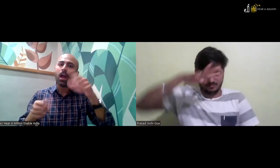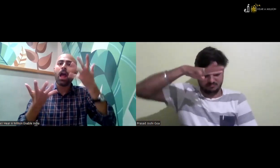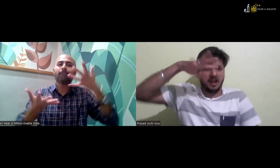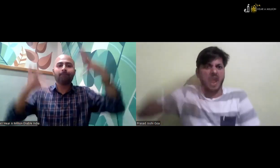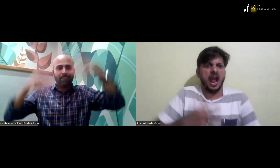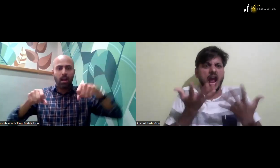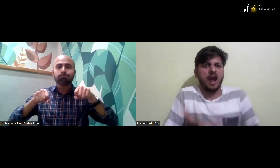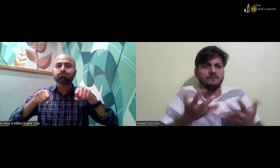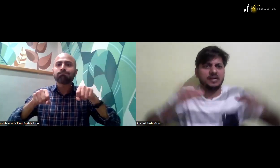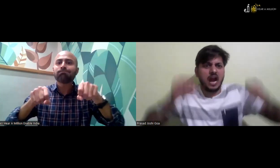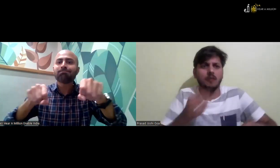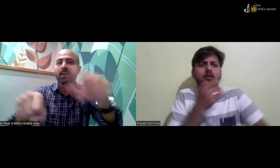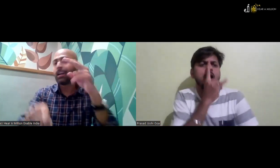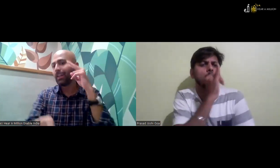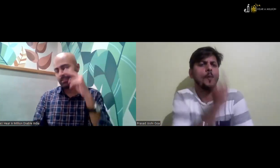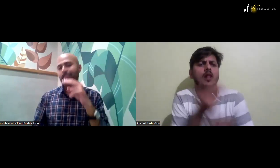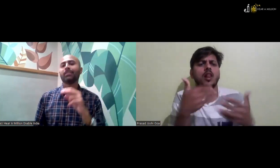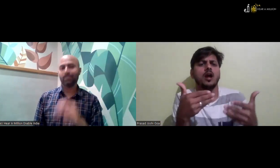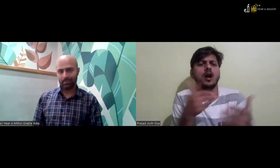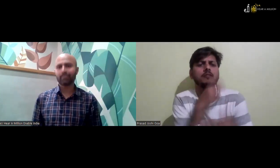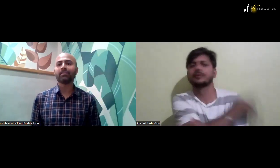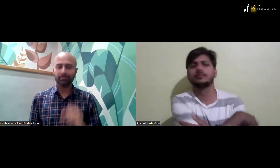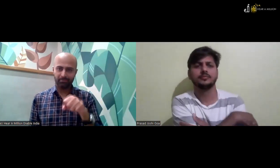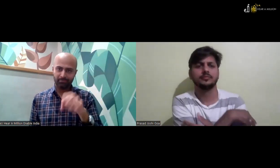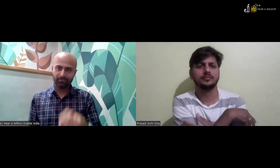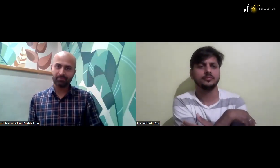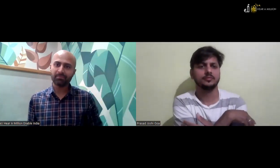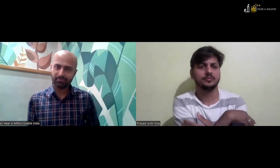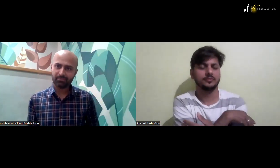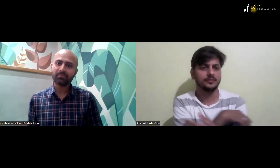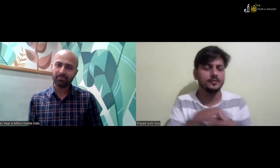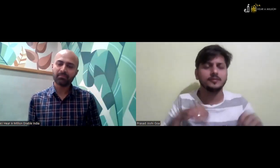So that was, I was having a heavy